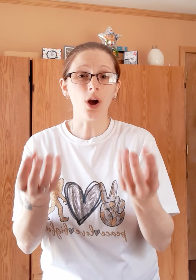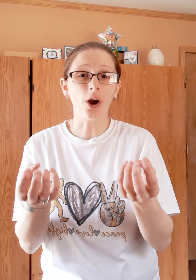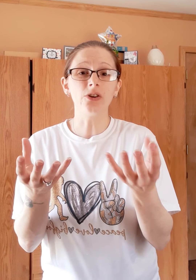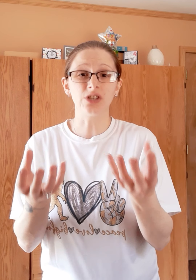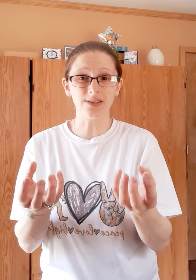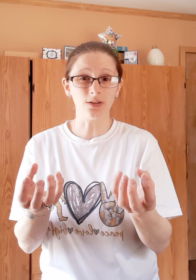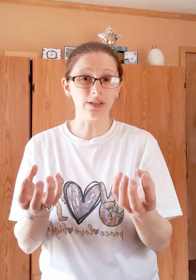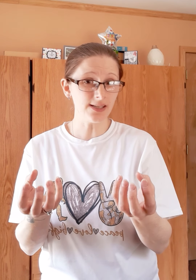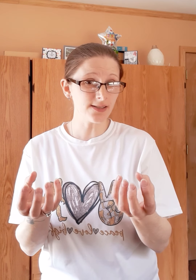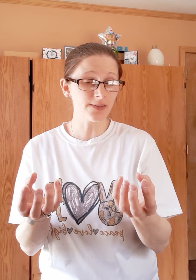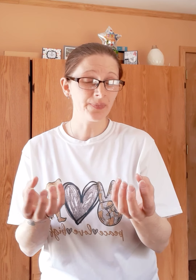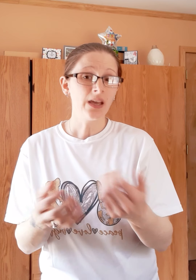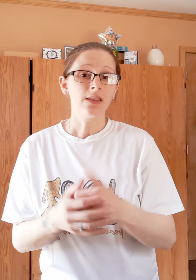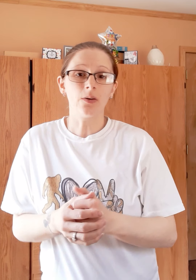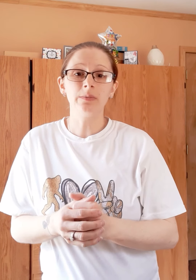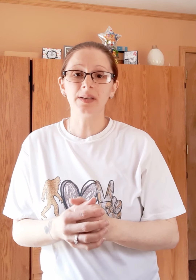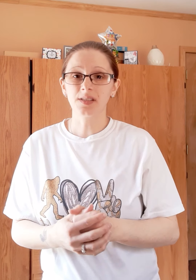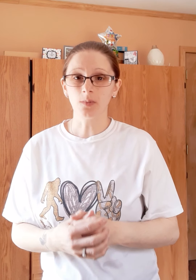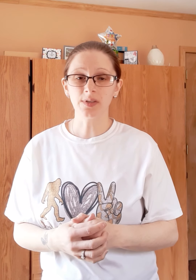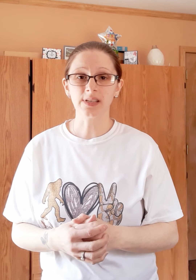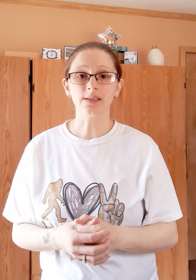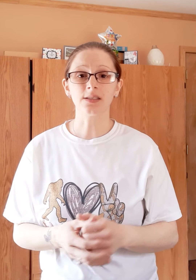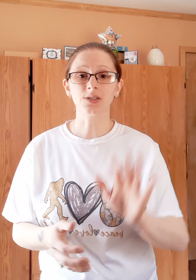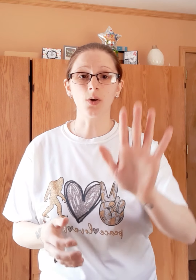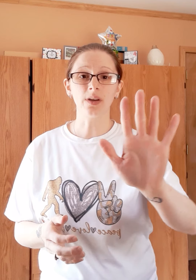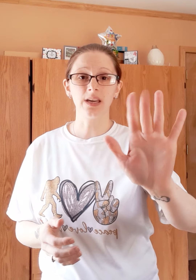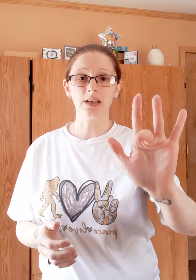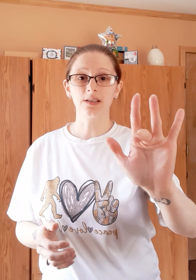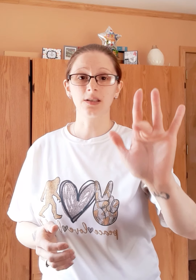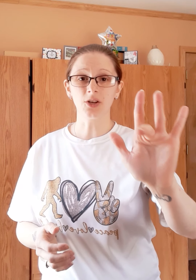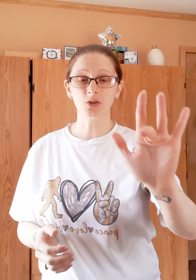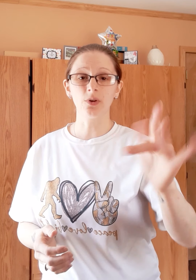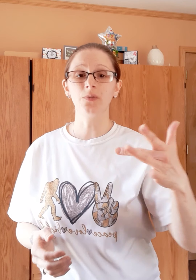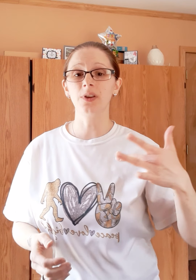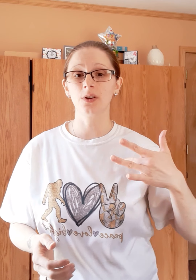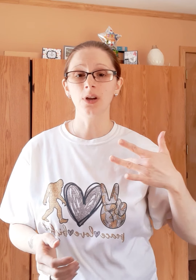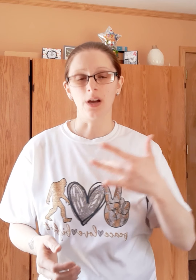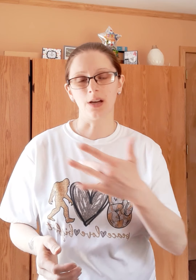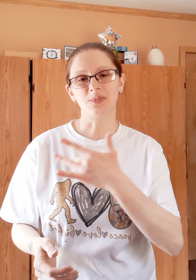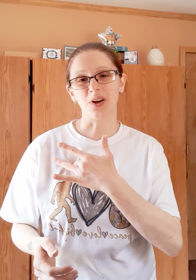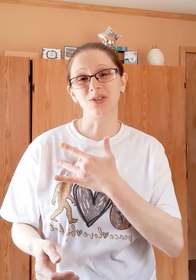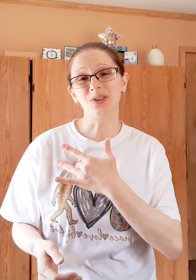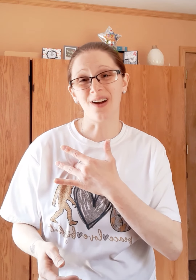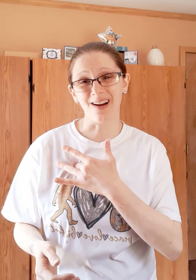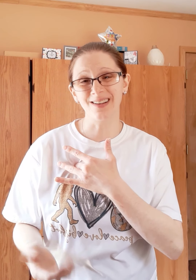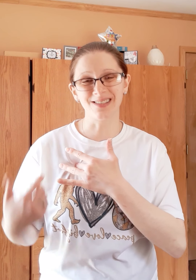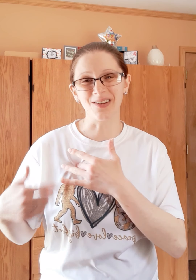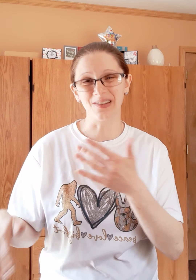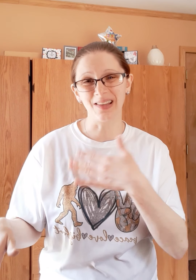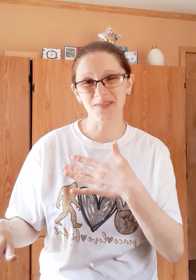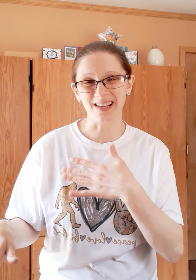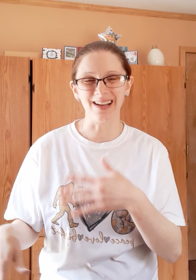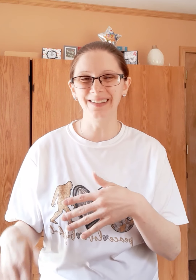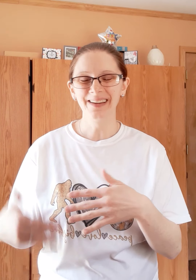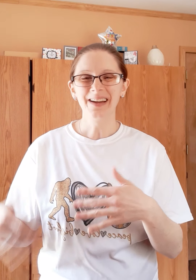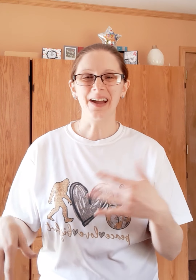heart, gentleness. That one makes the most sense. So again, touch your middle finger, to your heart. So your left side, I touch